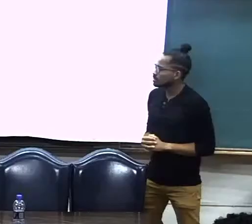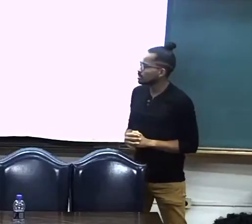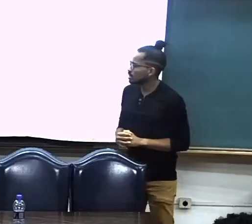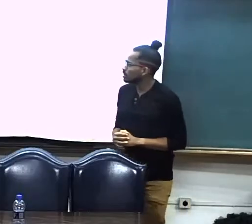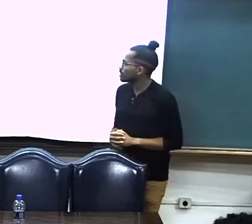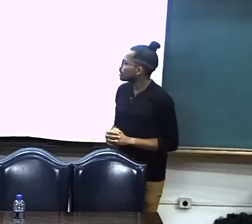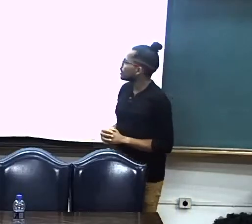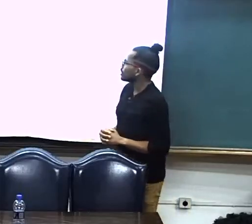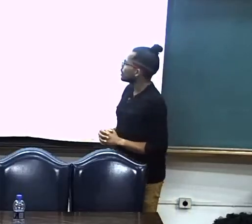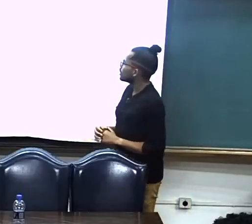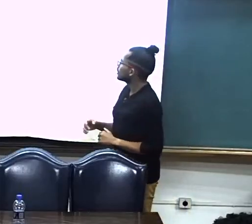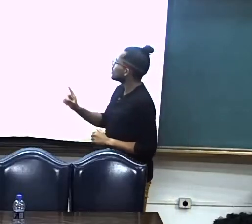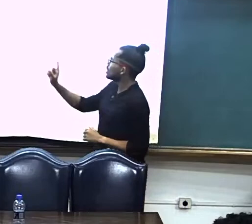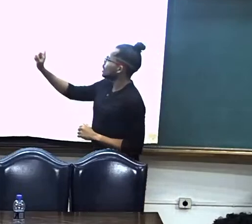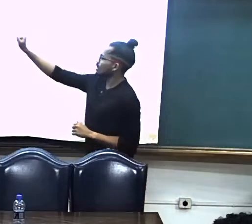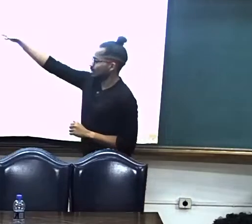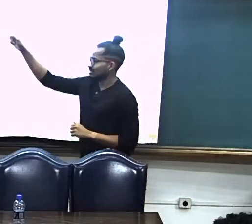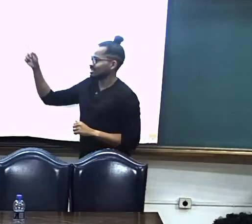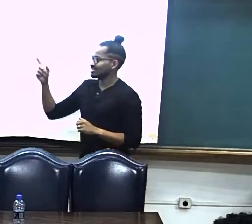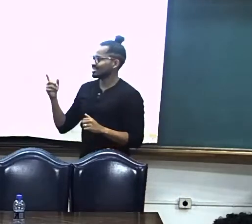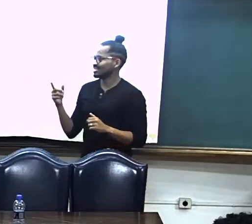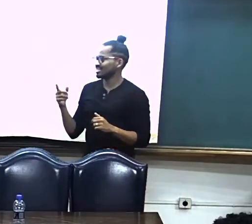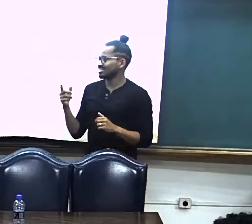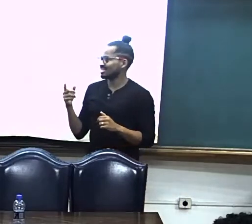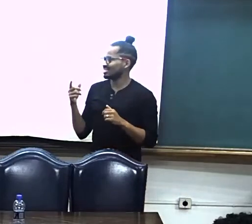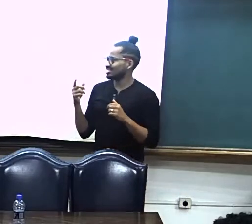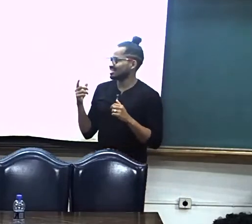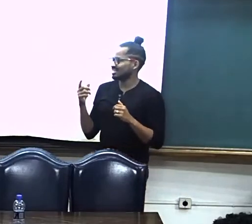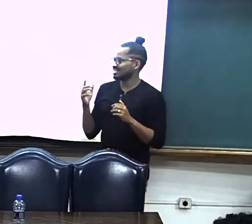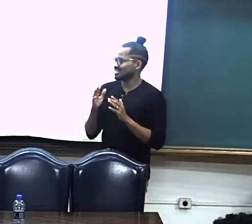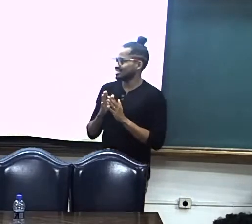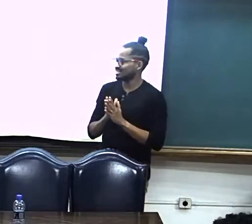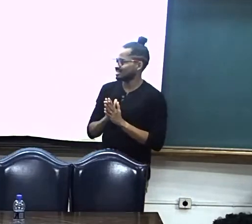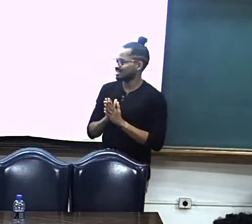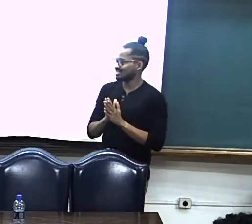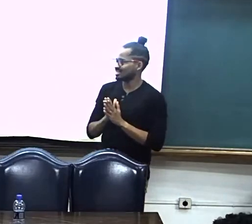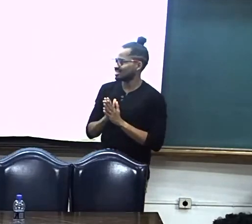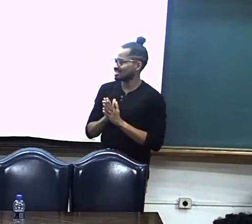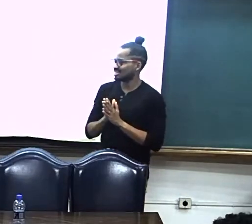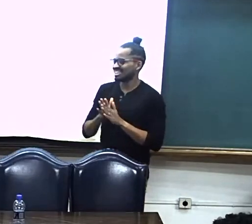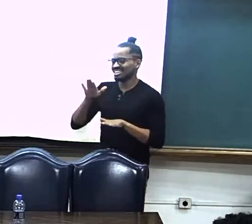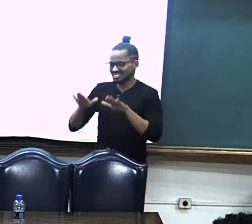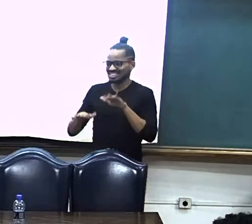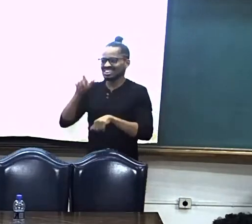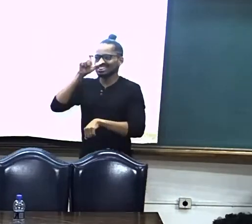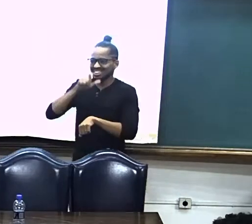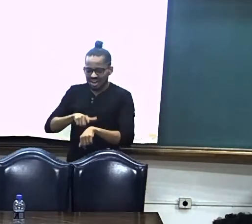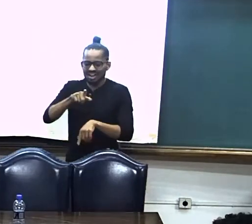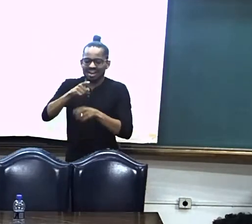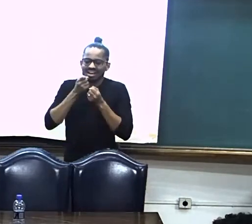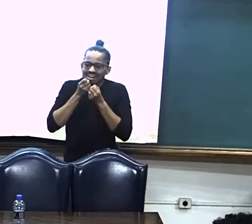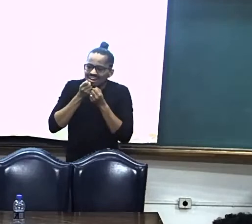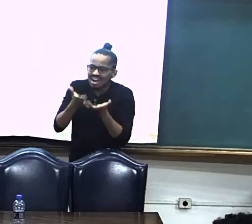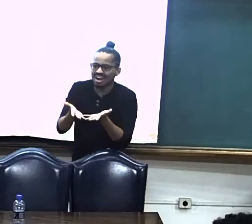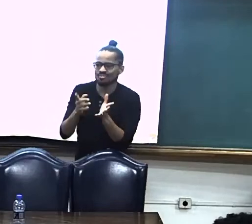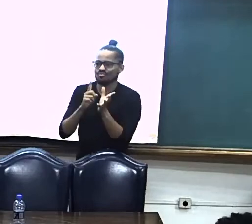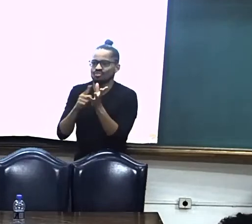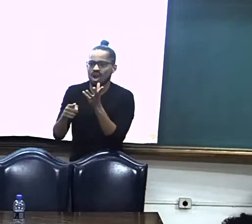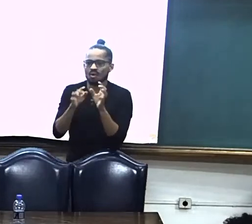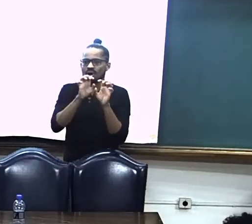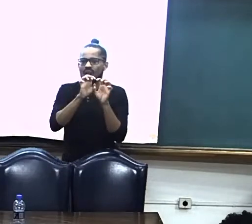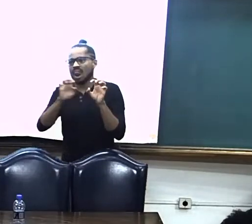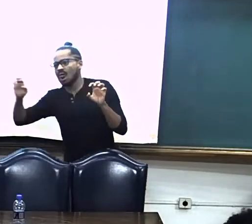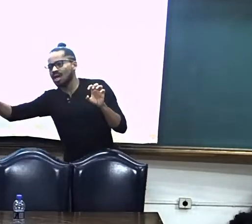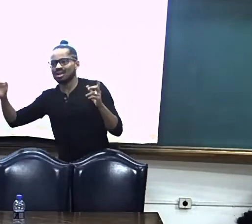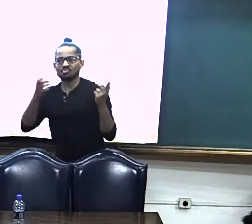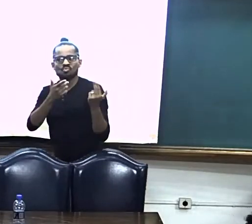said, bat that fat cat at the mat. But I heard him say, bat that fat cat at the mat. That's what happens in real